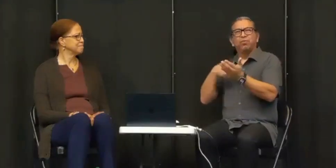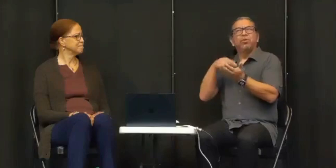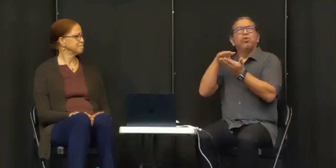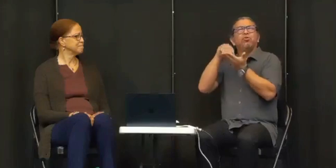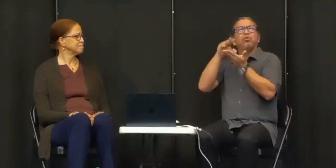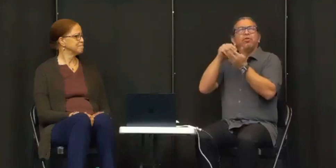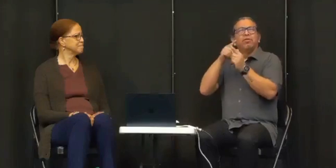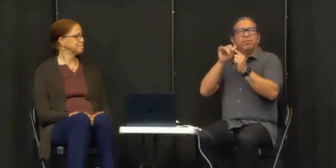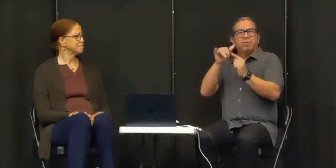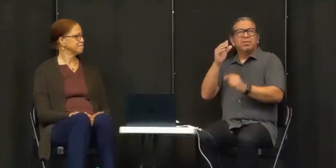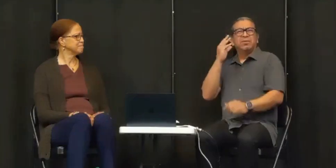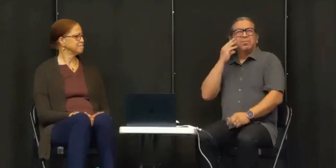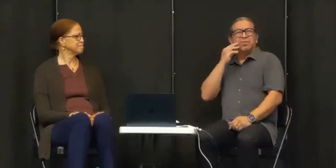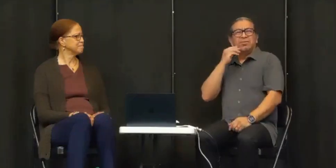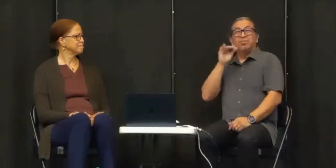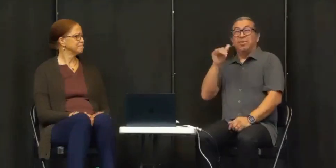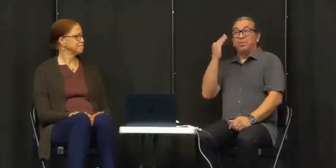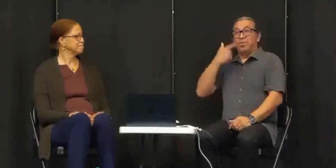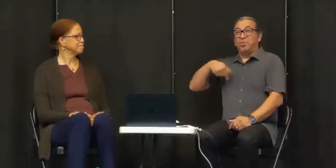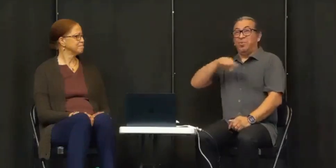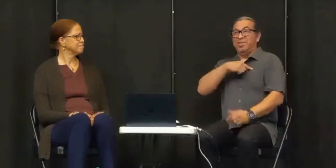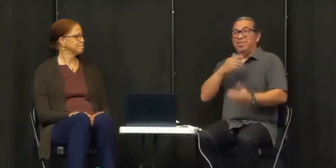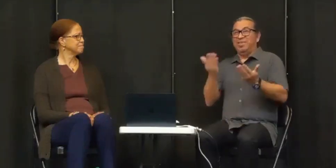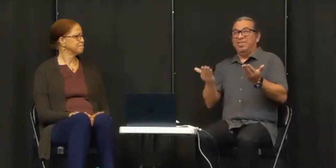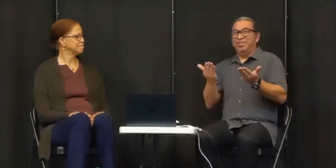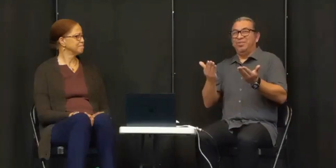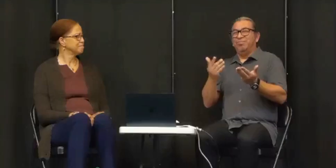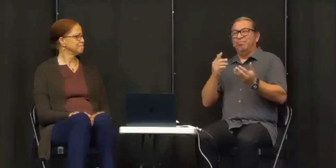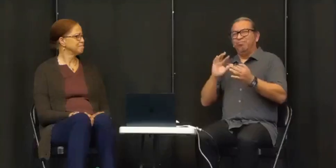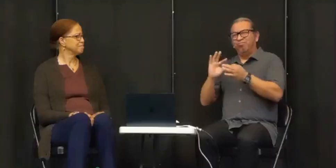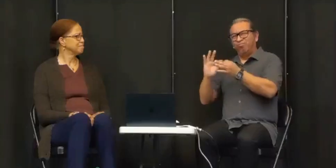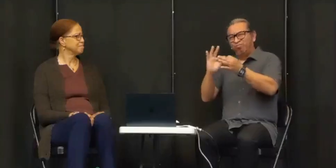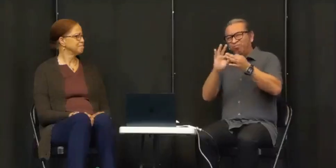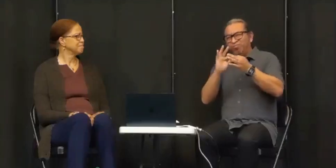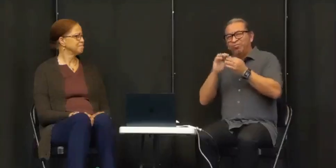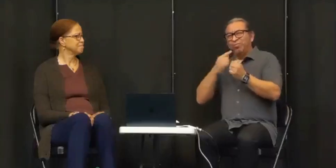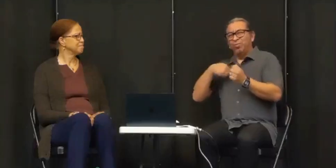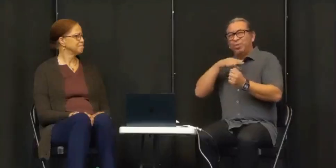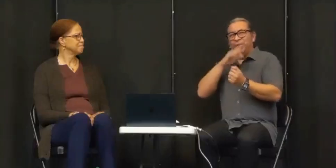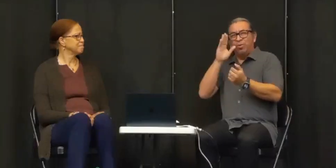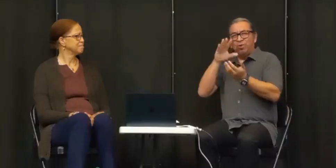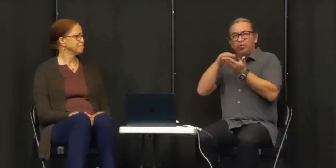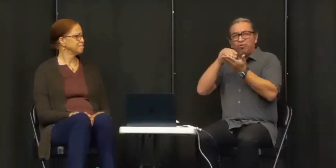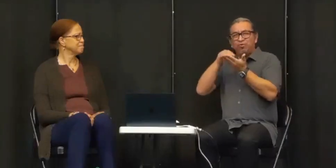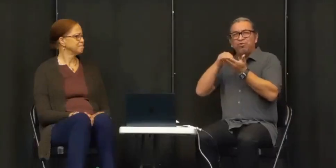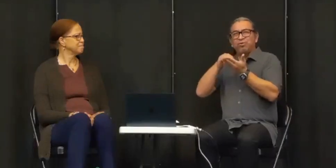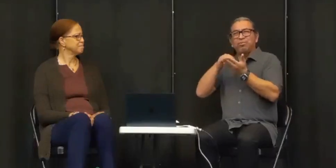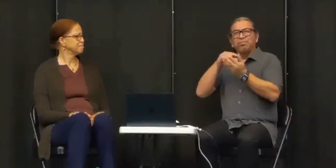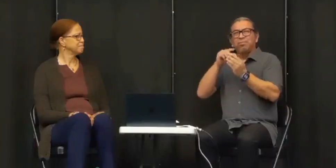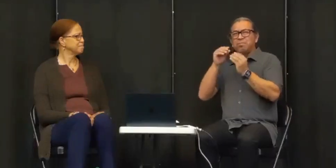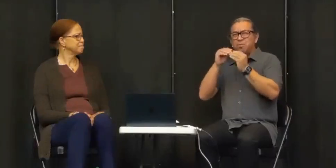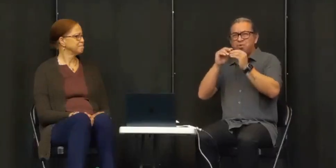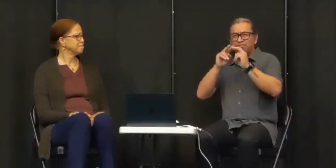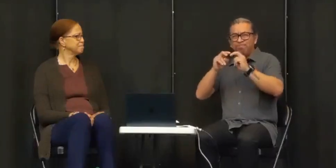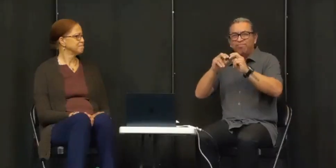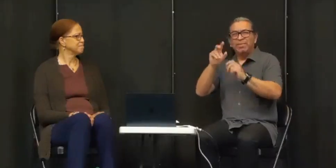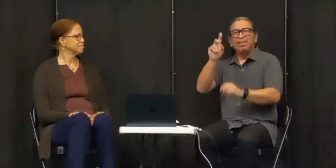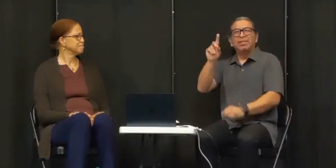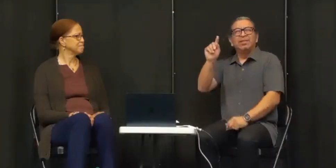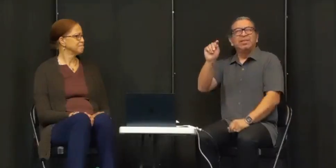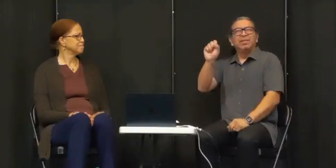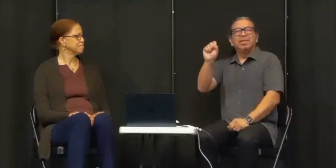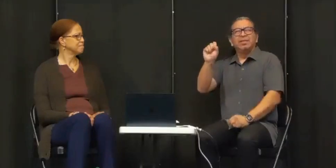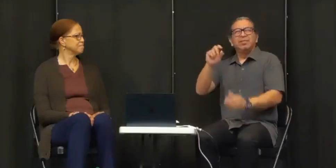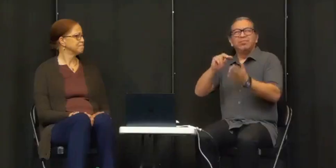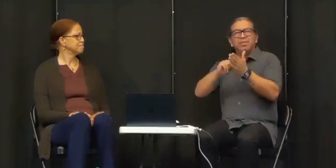would repeatedly happen. I myself learned from that experience, and that's what we're here to discuss and connect with and learn.